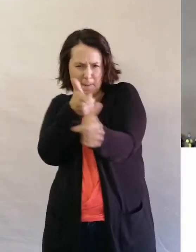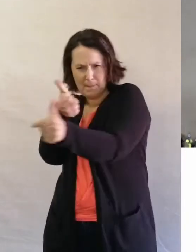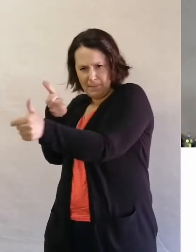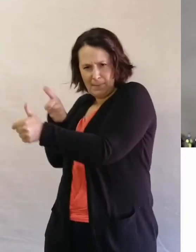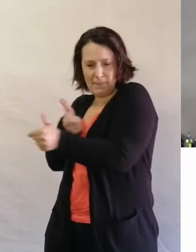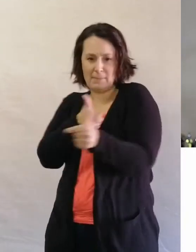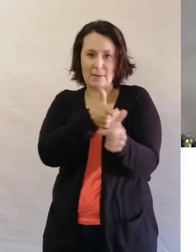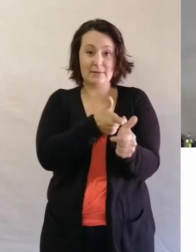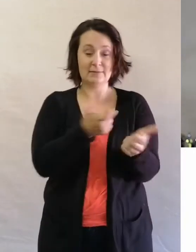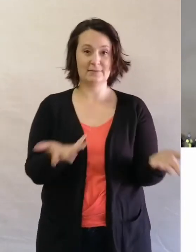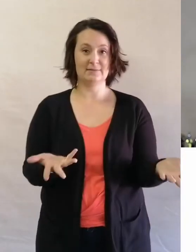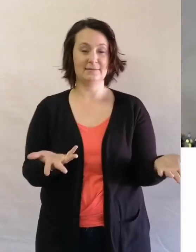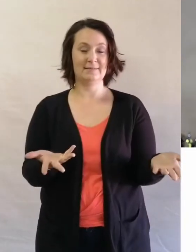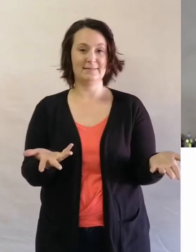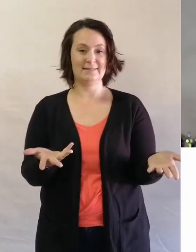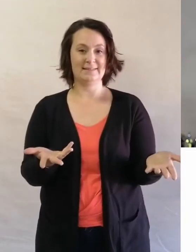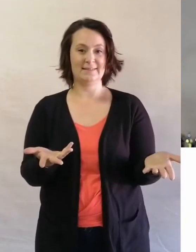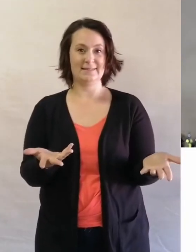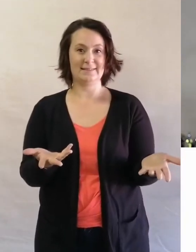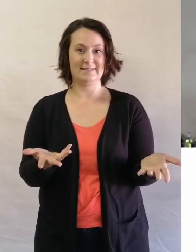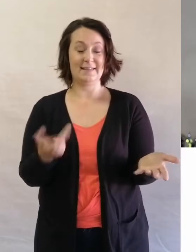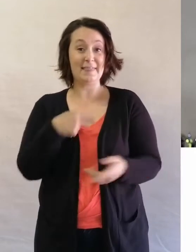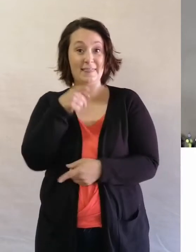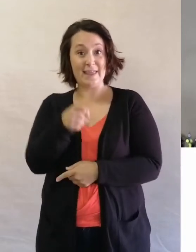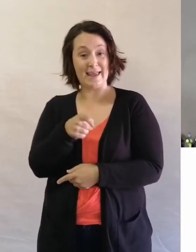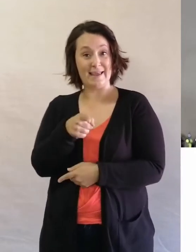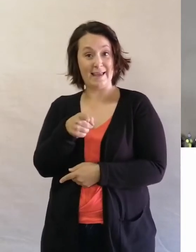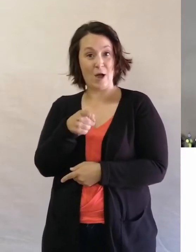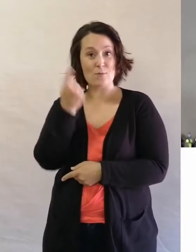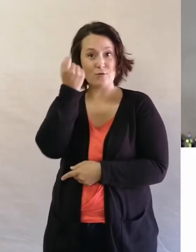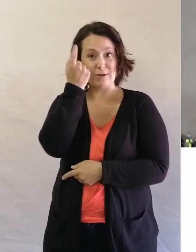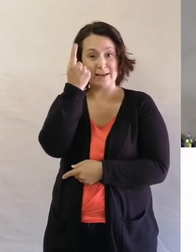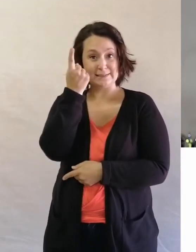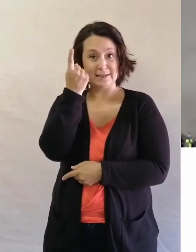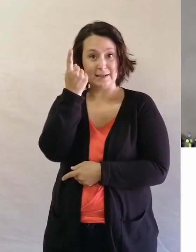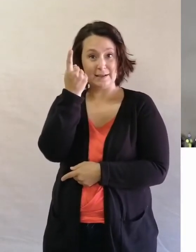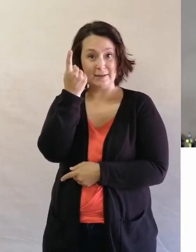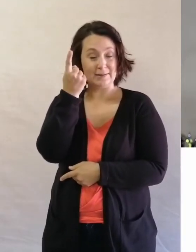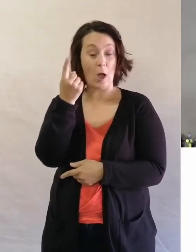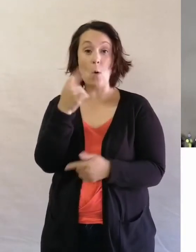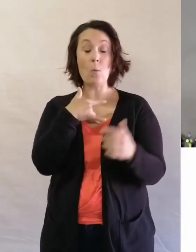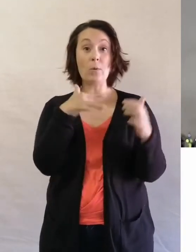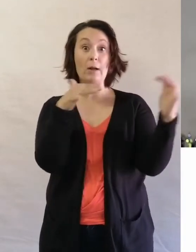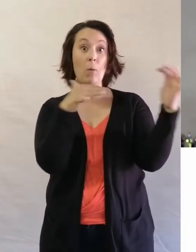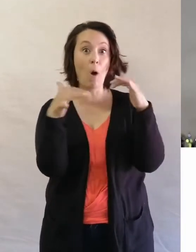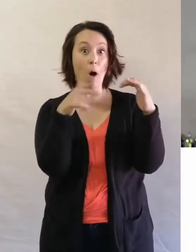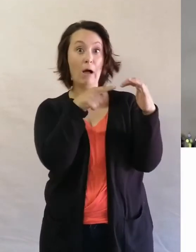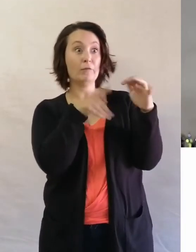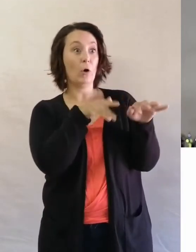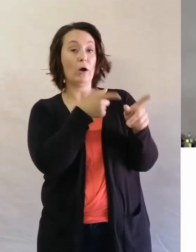pop, mowed down the teddy bears. That day, I realized we had lost our war with guns. But I